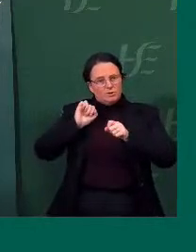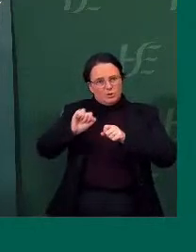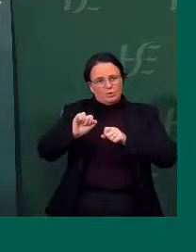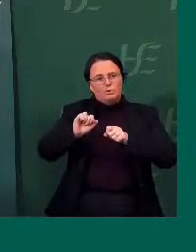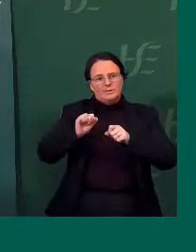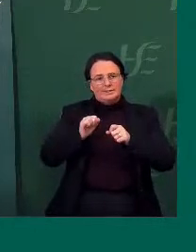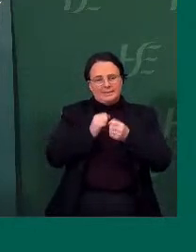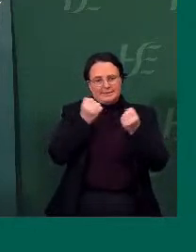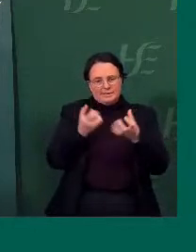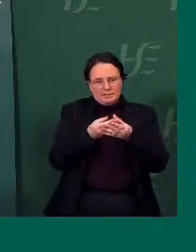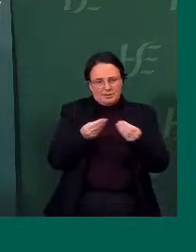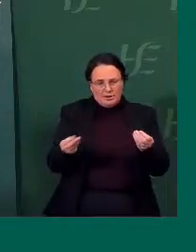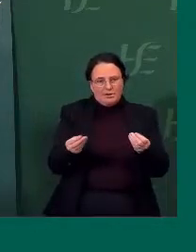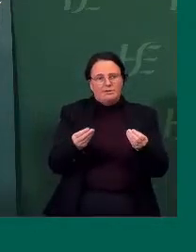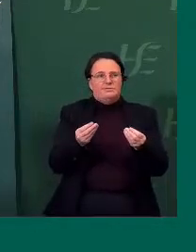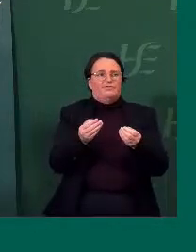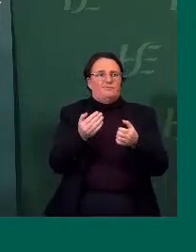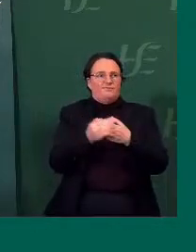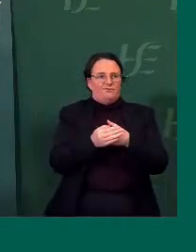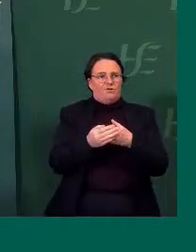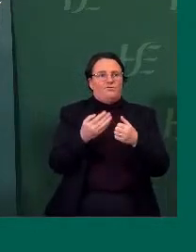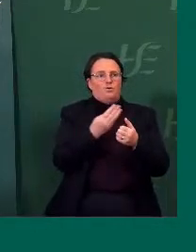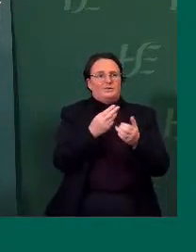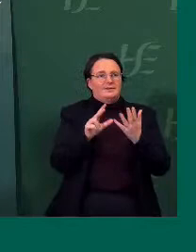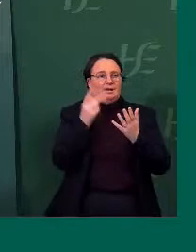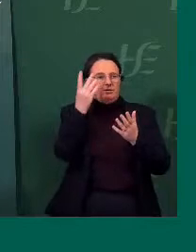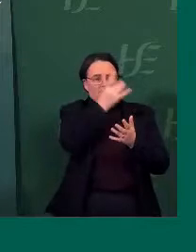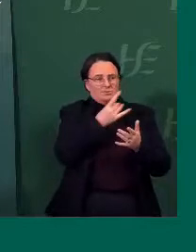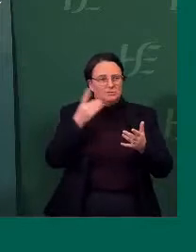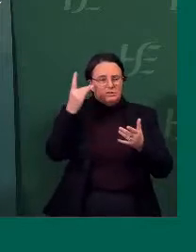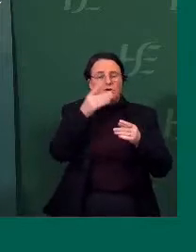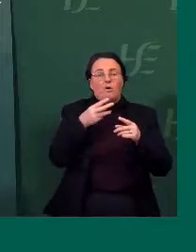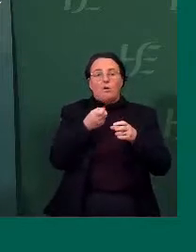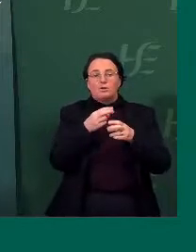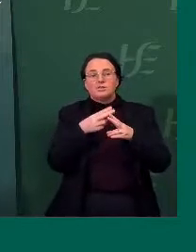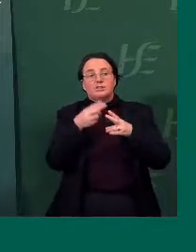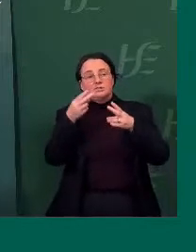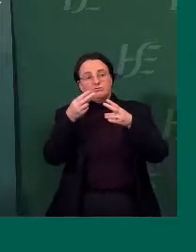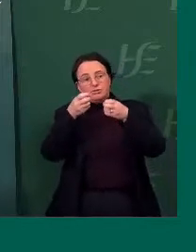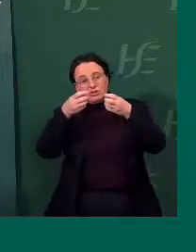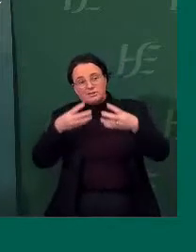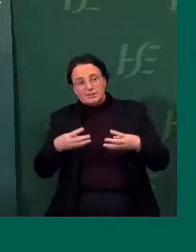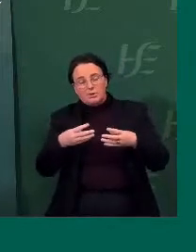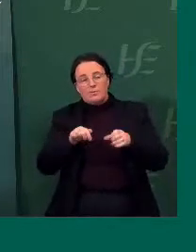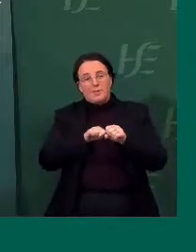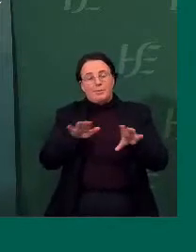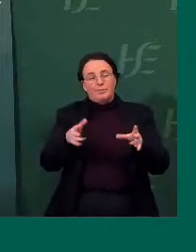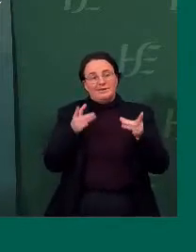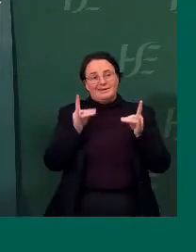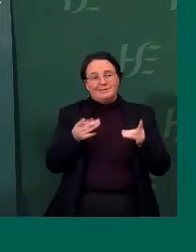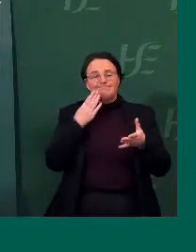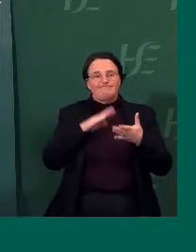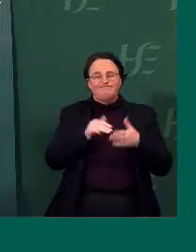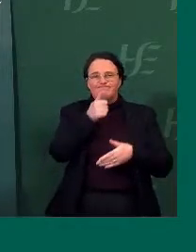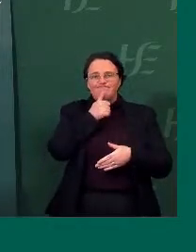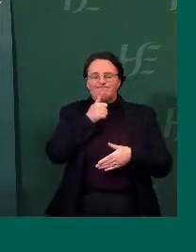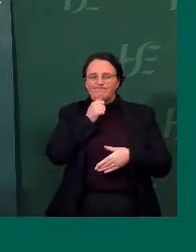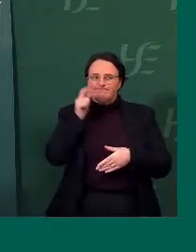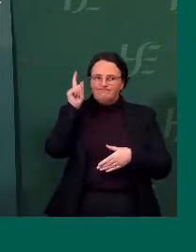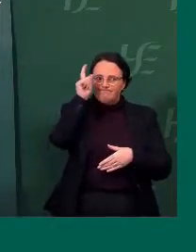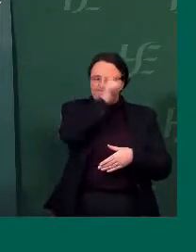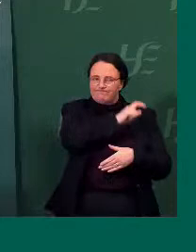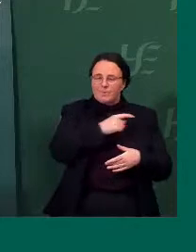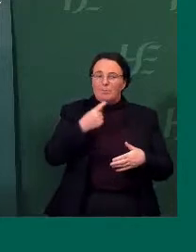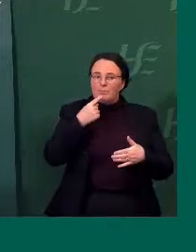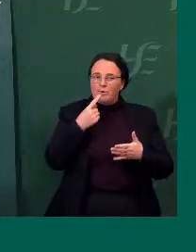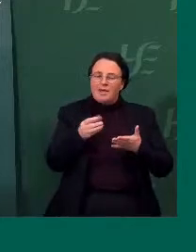hours, irrespective of the test, either the appointment or the test result. So that public health message, difficult as it is really important for us